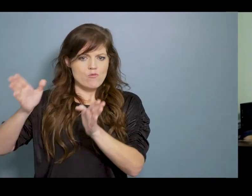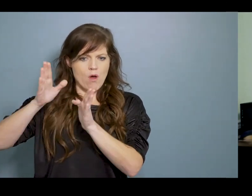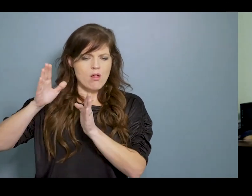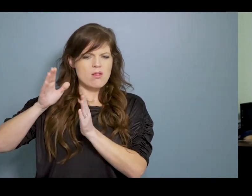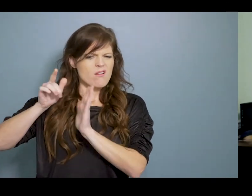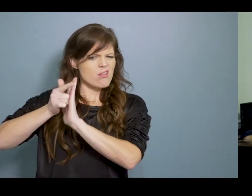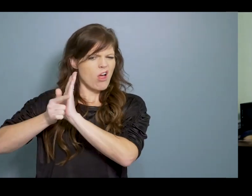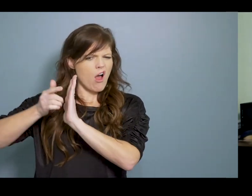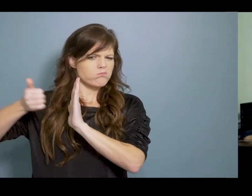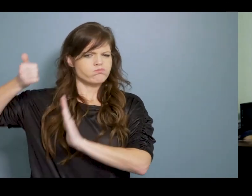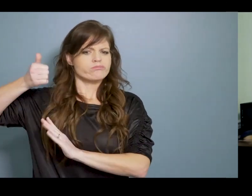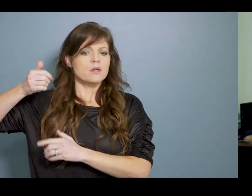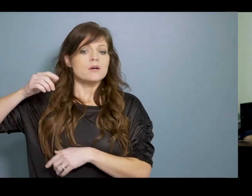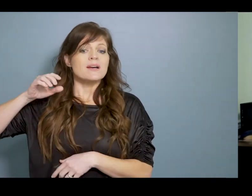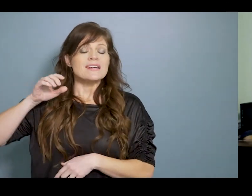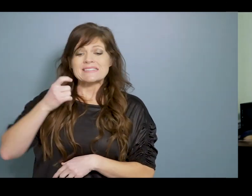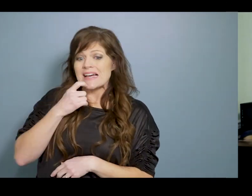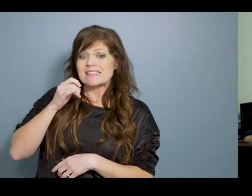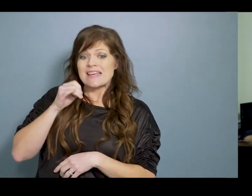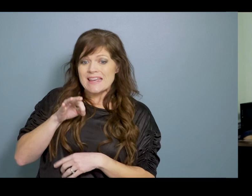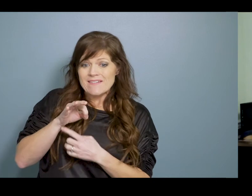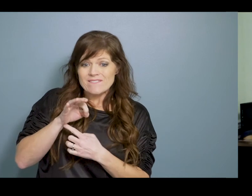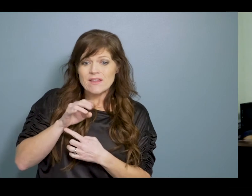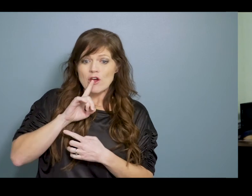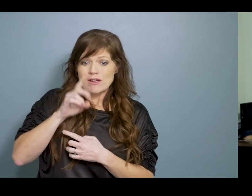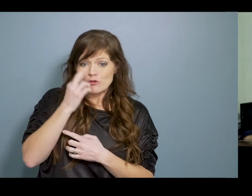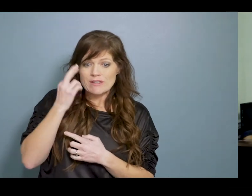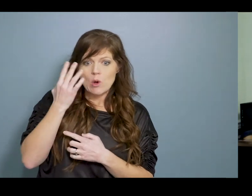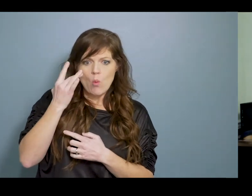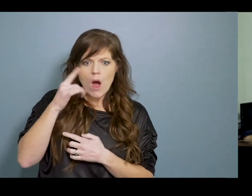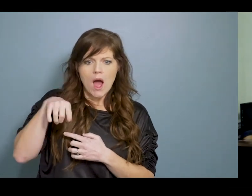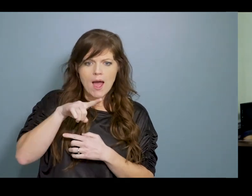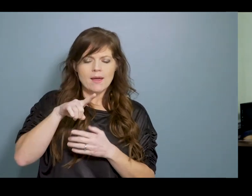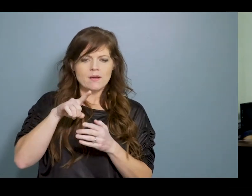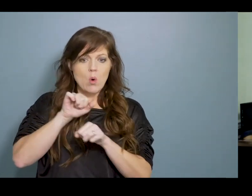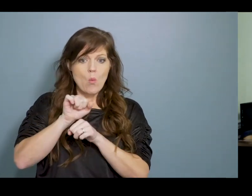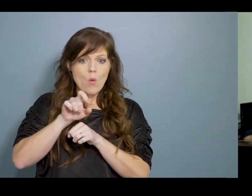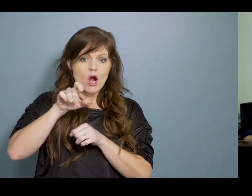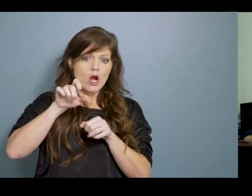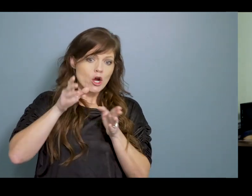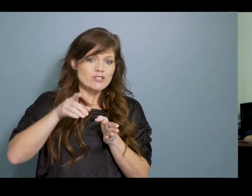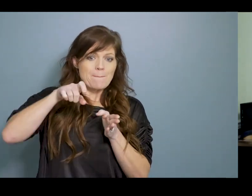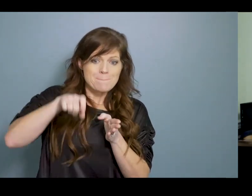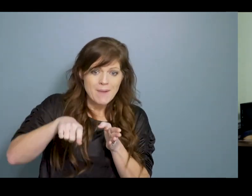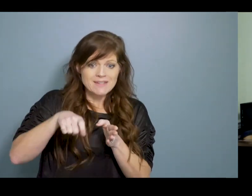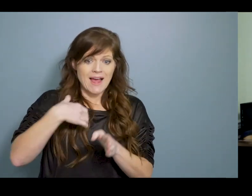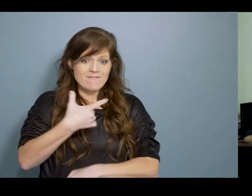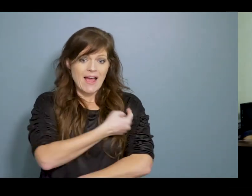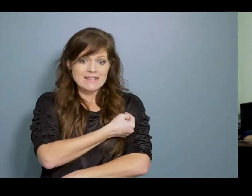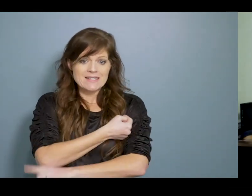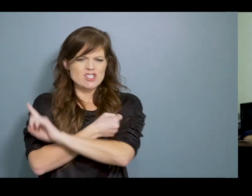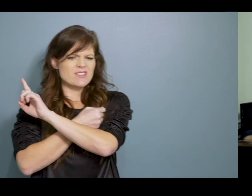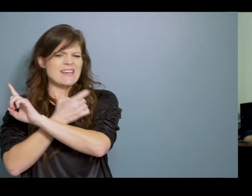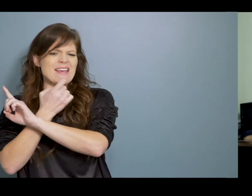a bona fide job reason where they need to have the vaccination, not to mandate,